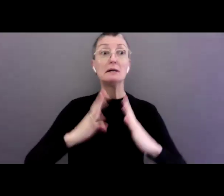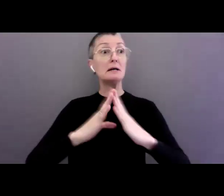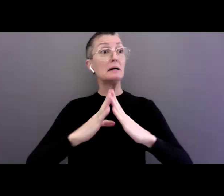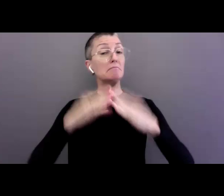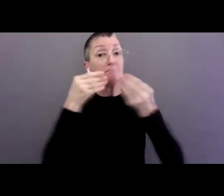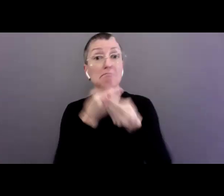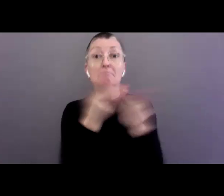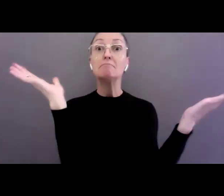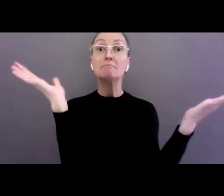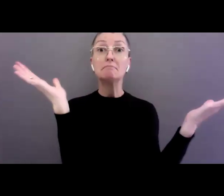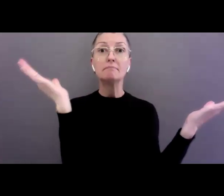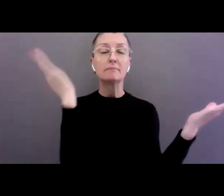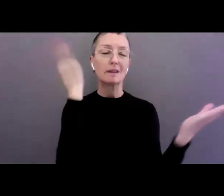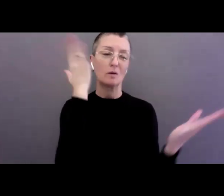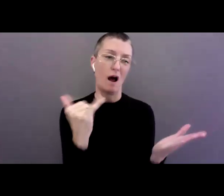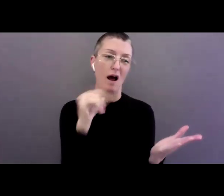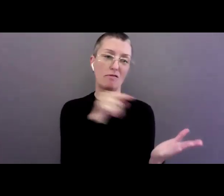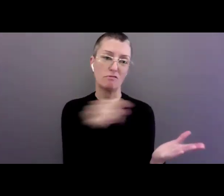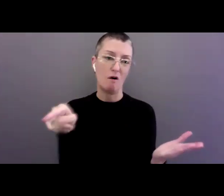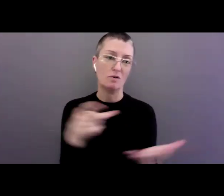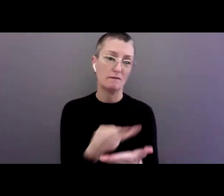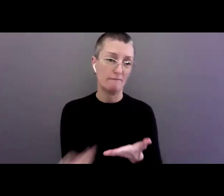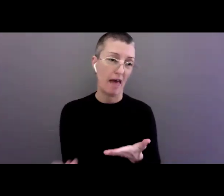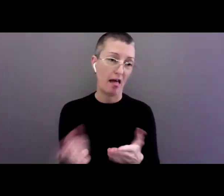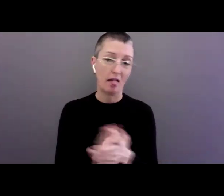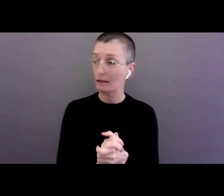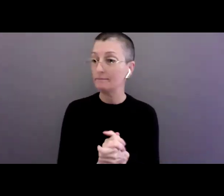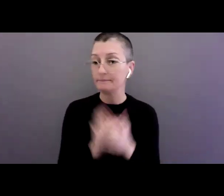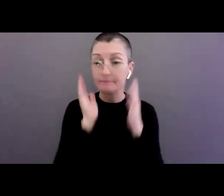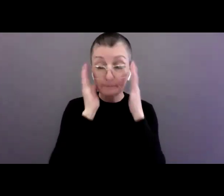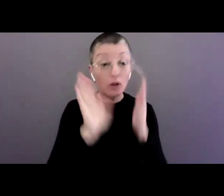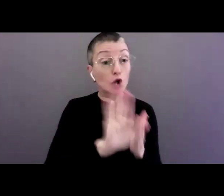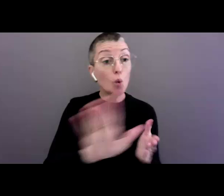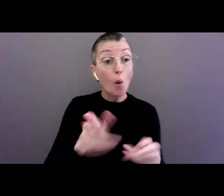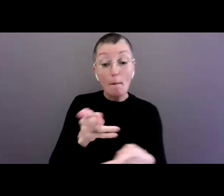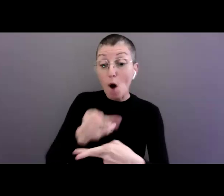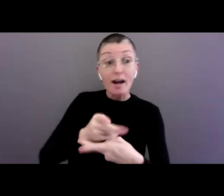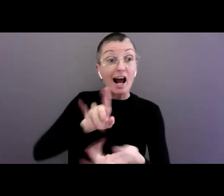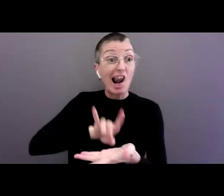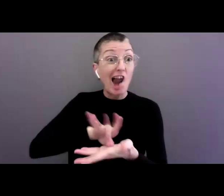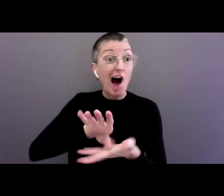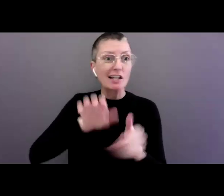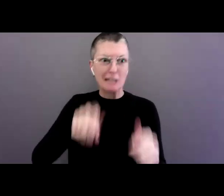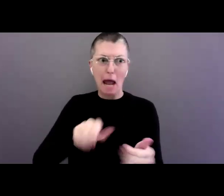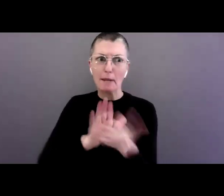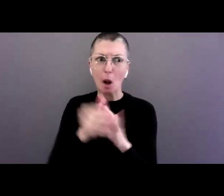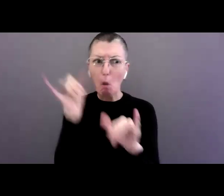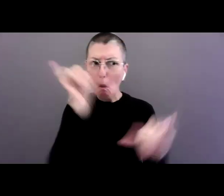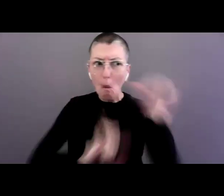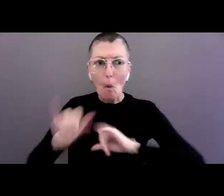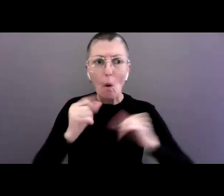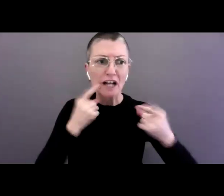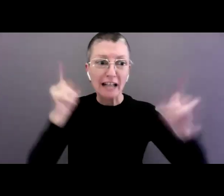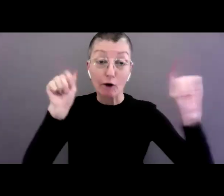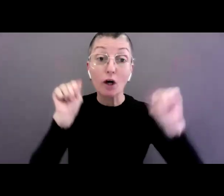fail, and how you can make your product launch insanely successful. So I first want to start off